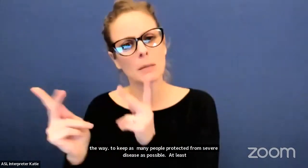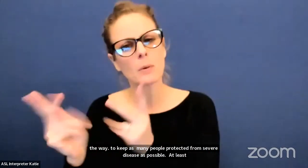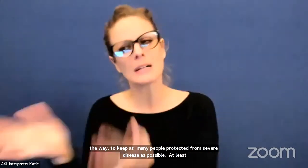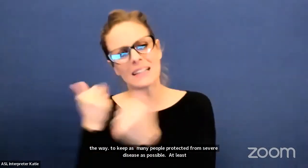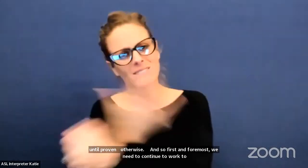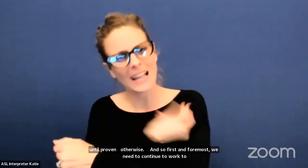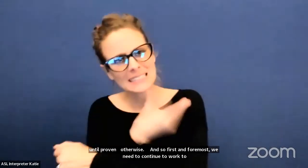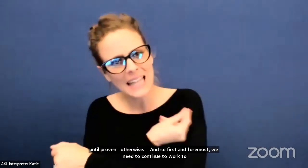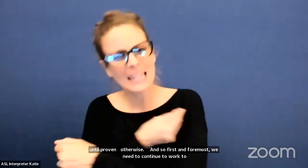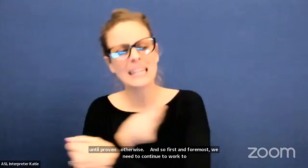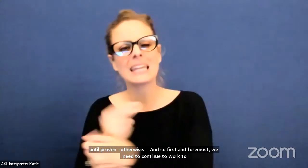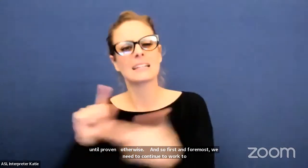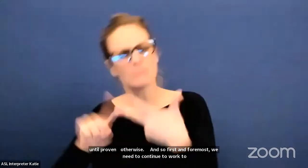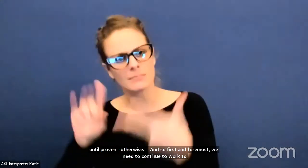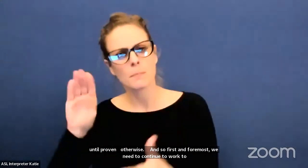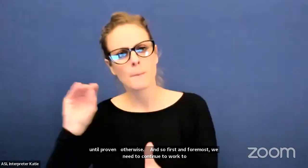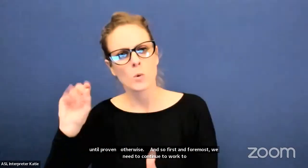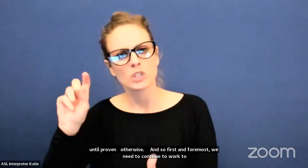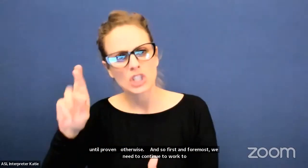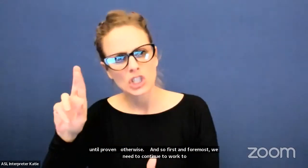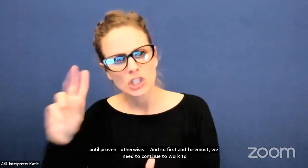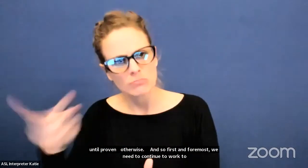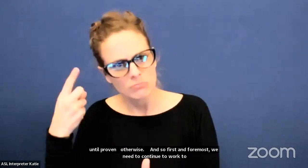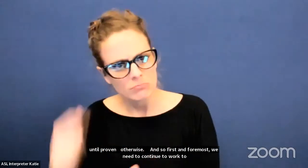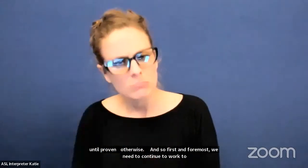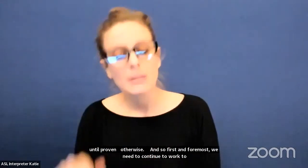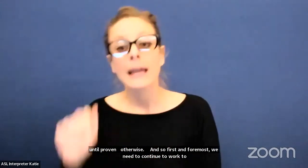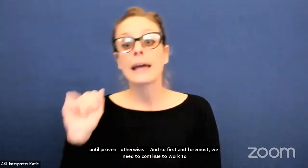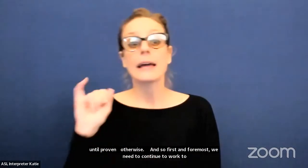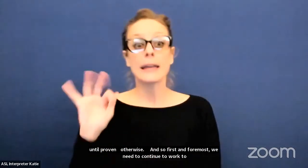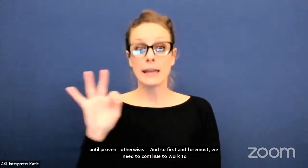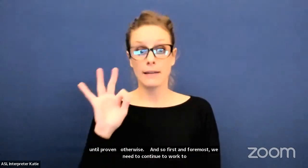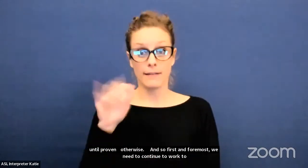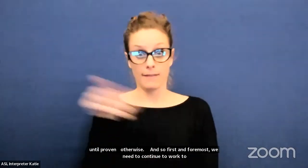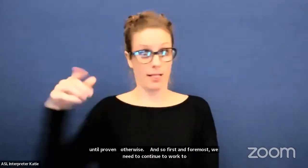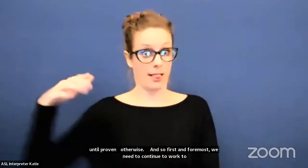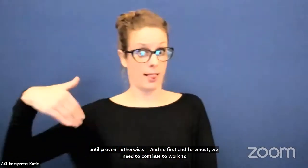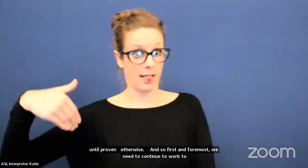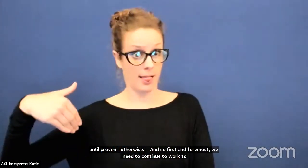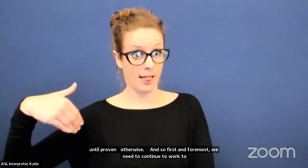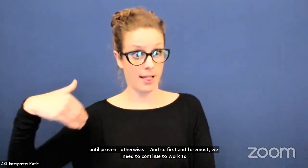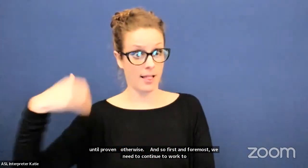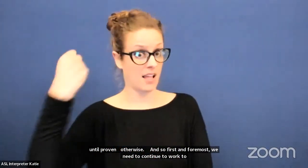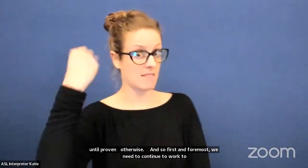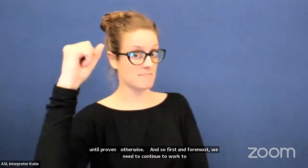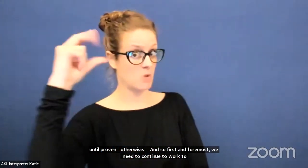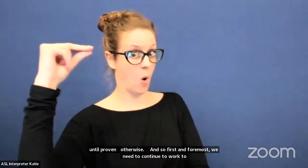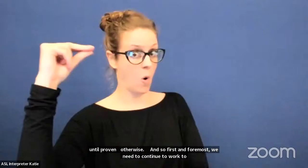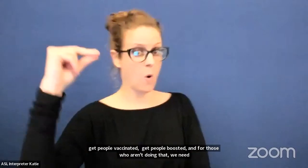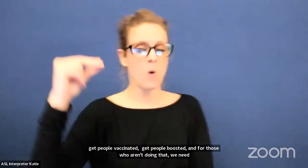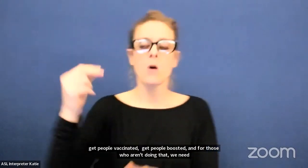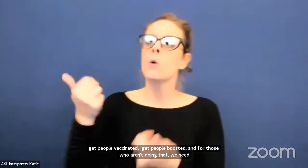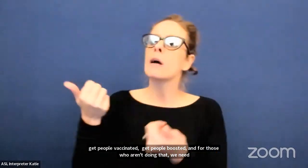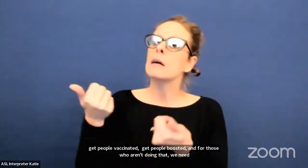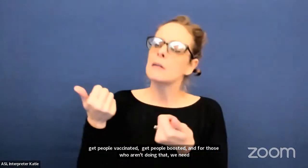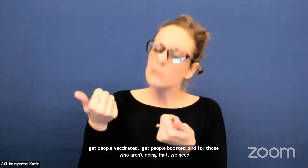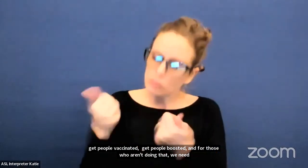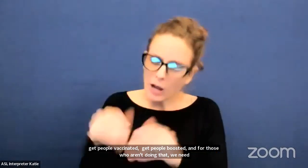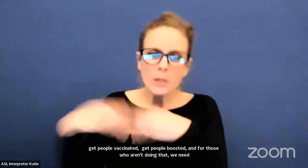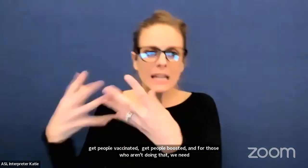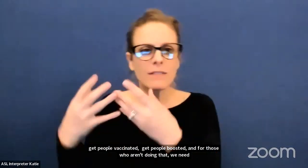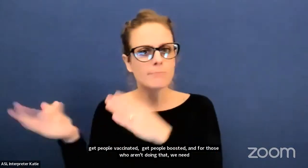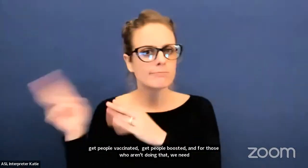get people boosted. And for those who aren't doing that, we need to find a way to get them good masks, get them the